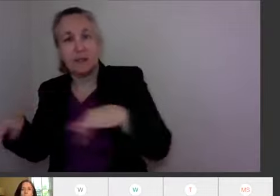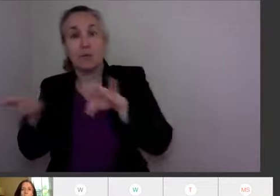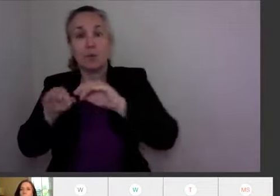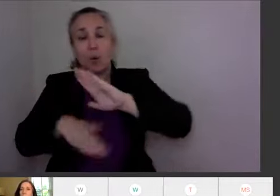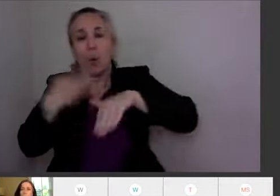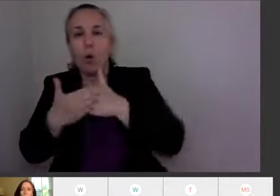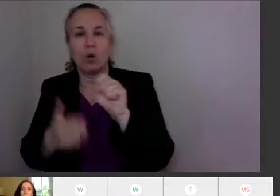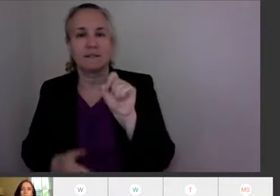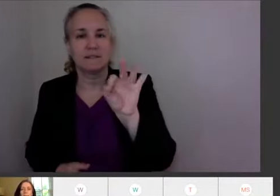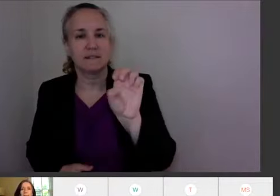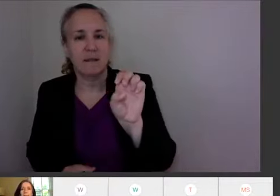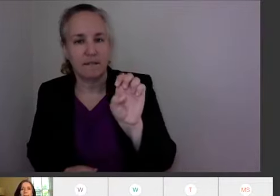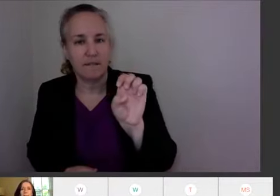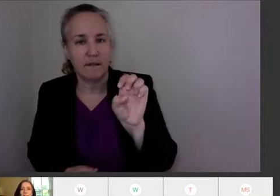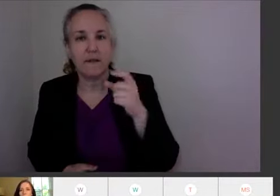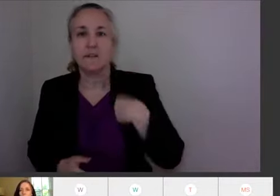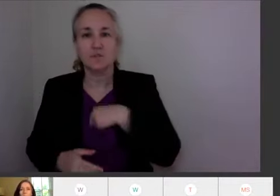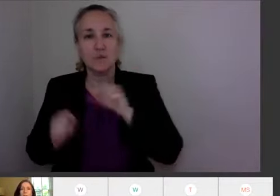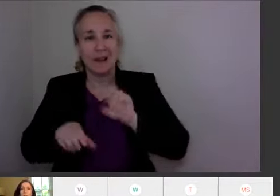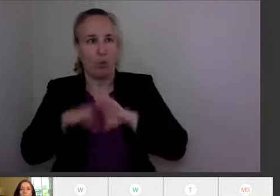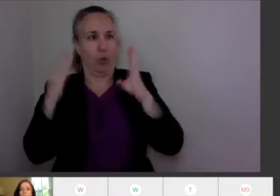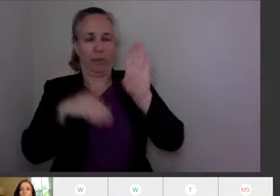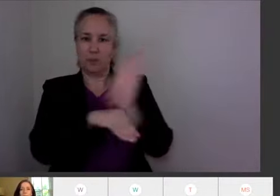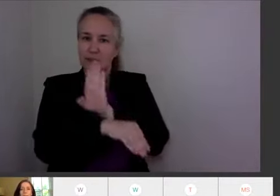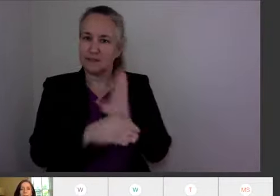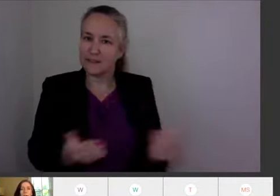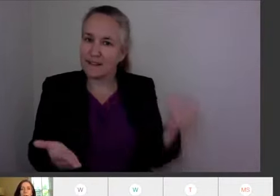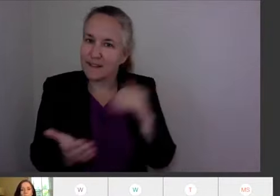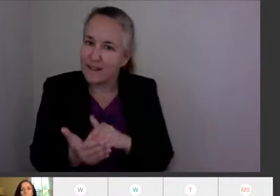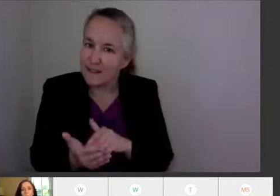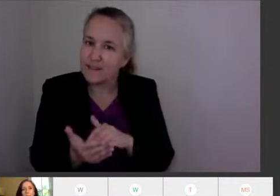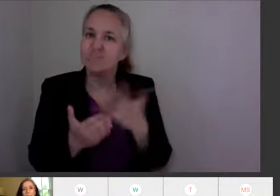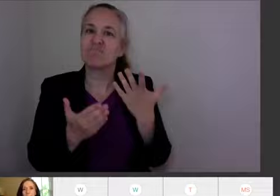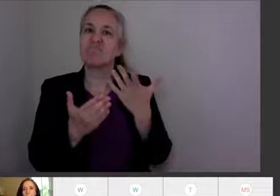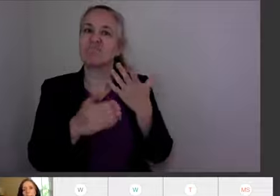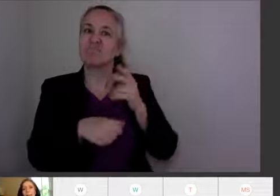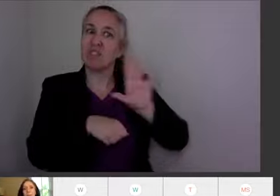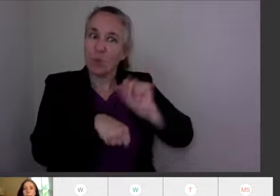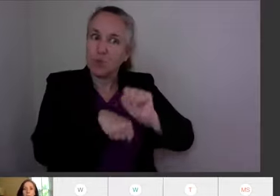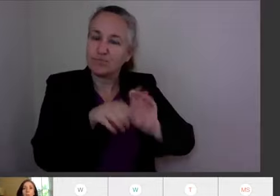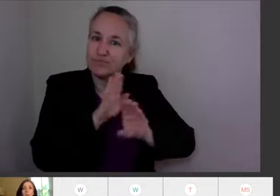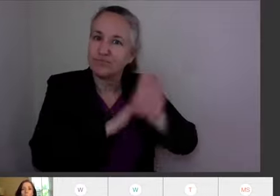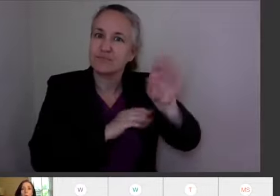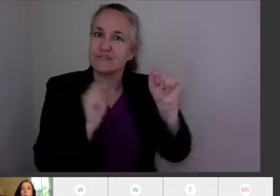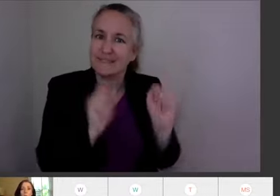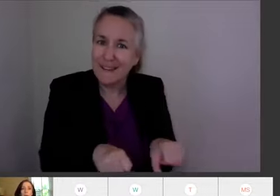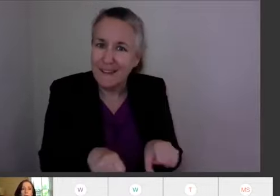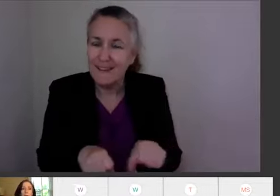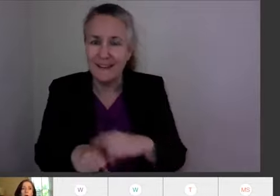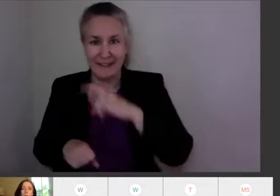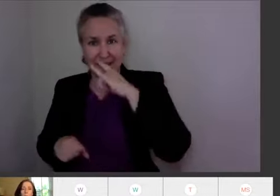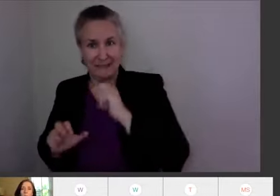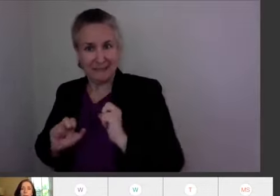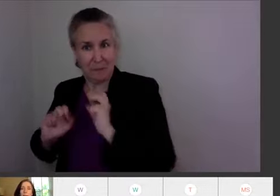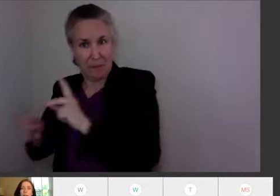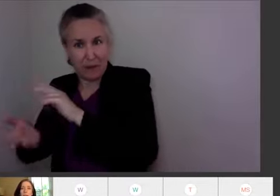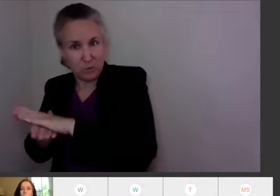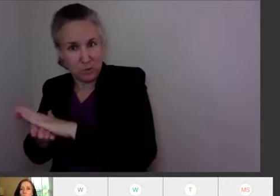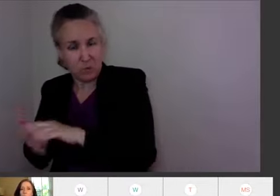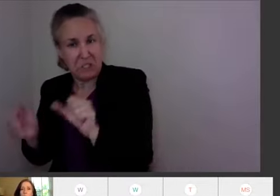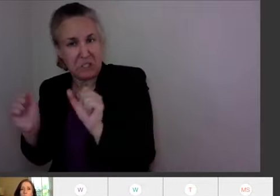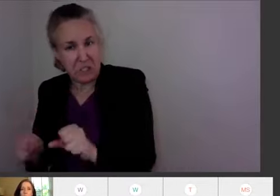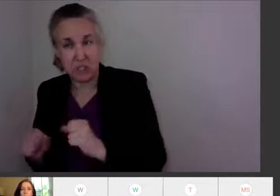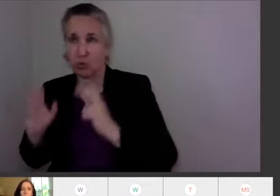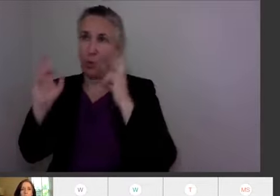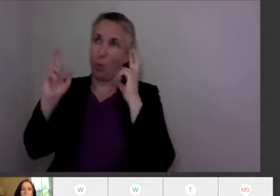our businesses can be open and get back on their feet, and so that our kids can get back to school this fall. So